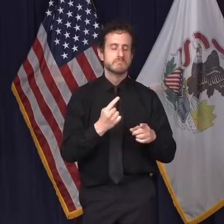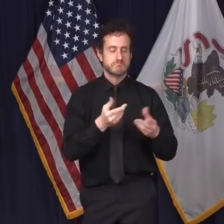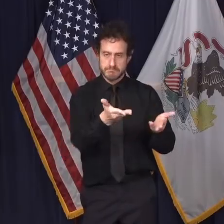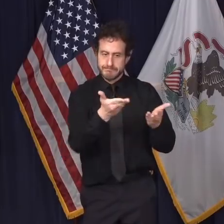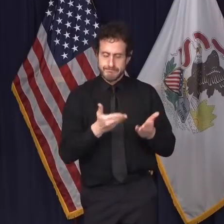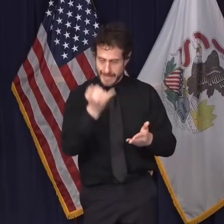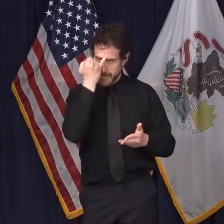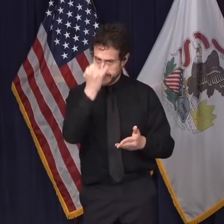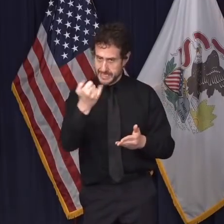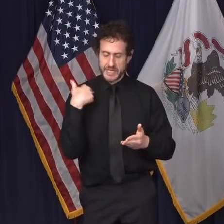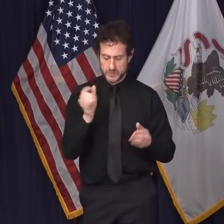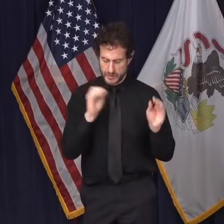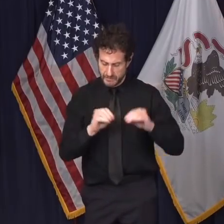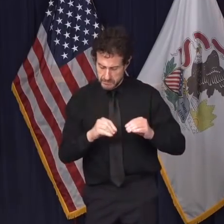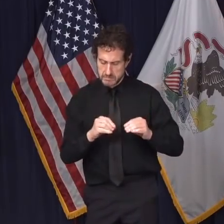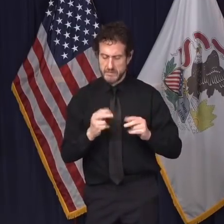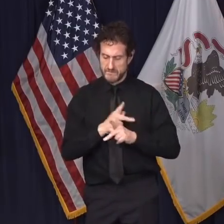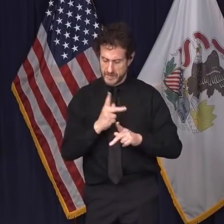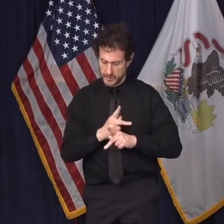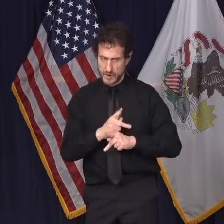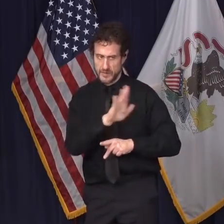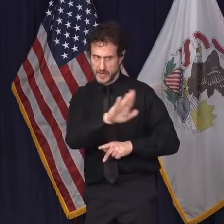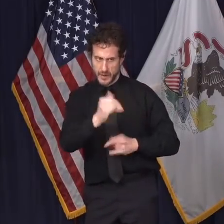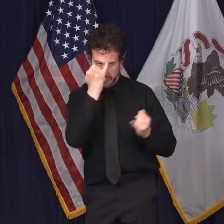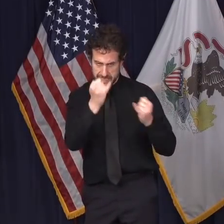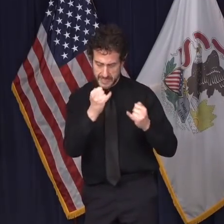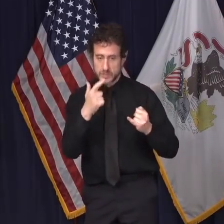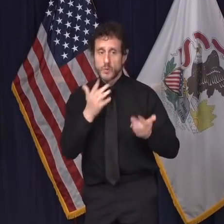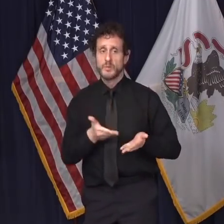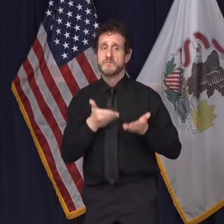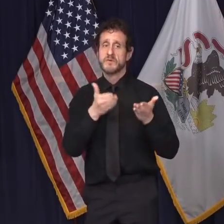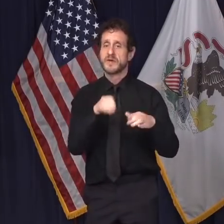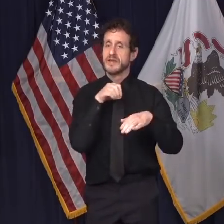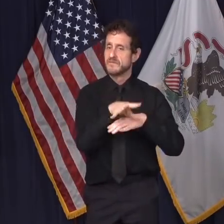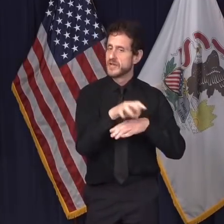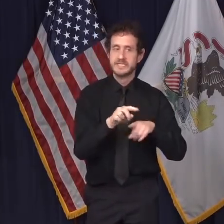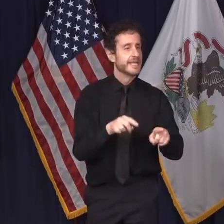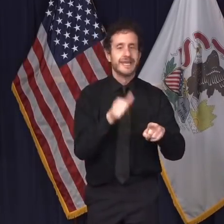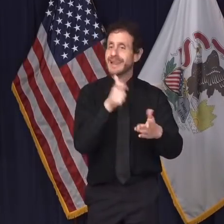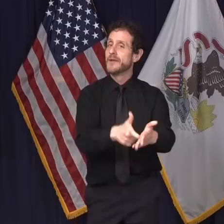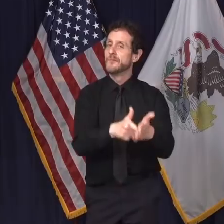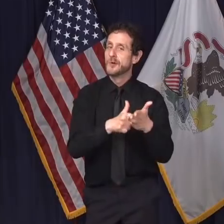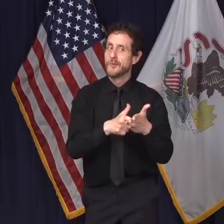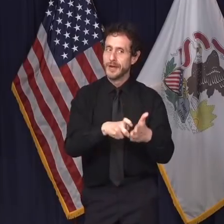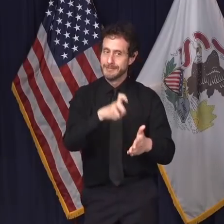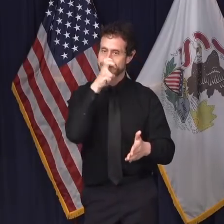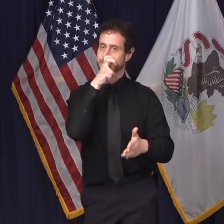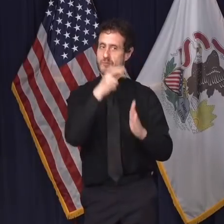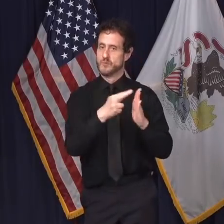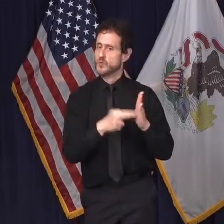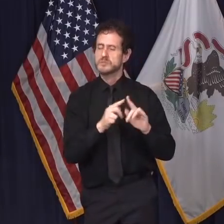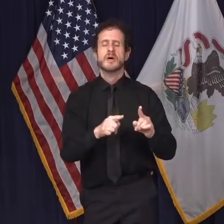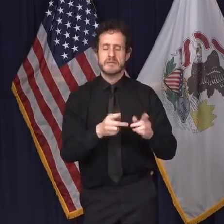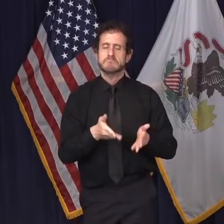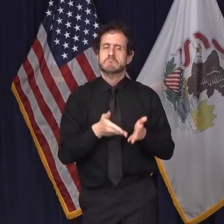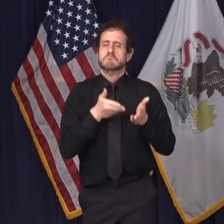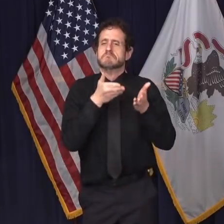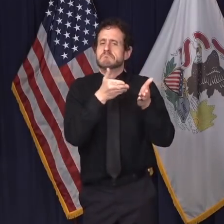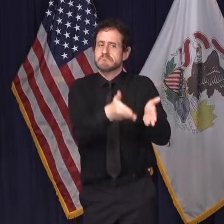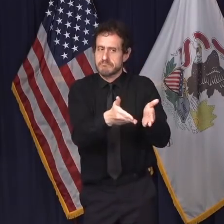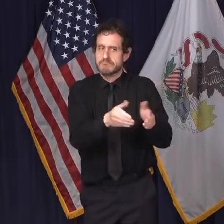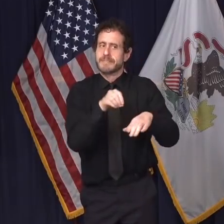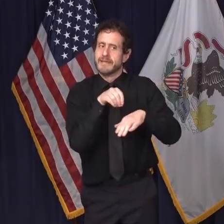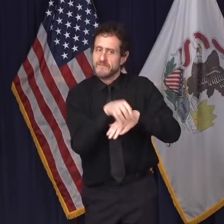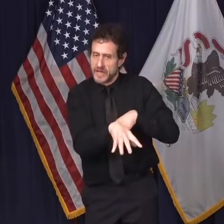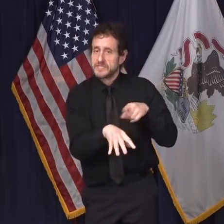proposals and has provided guidance, not mandatory restrictions, for all faith leaders to use in their efforts